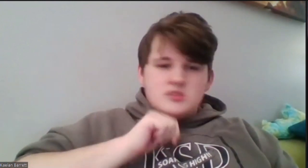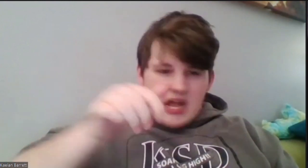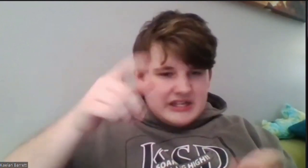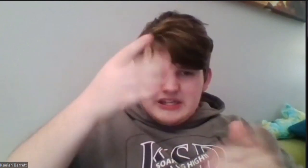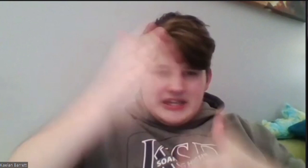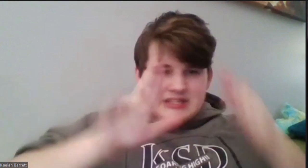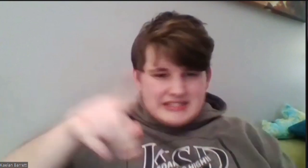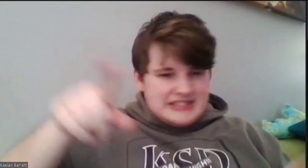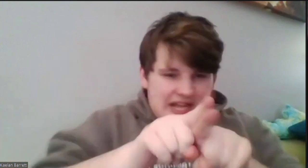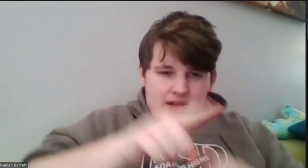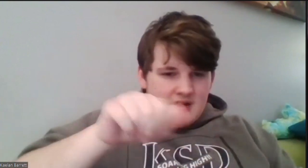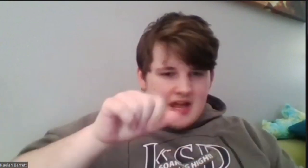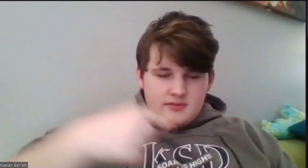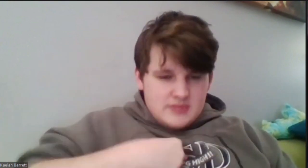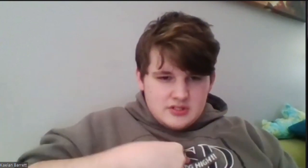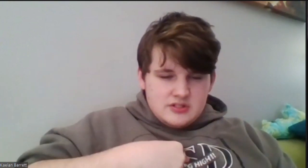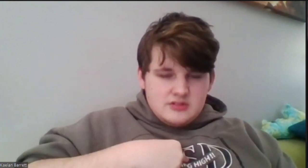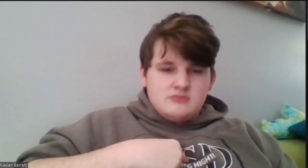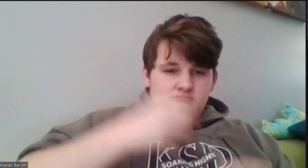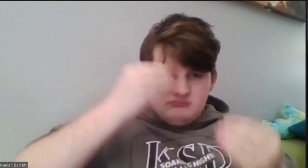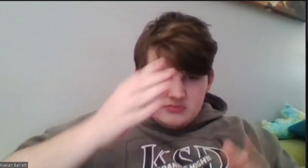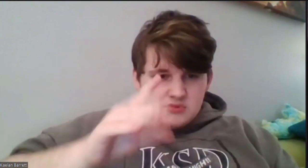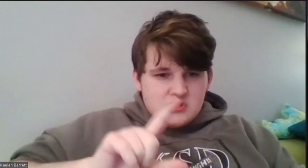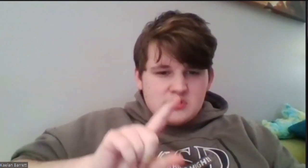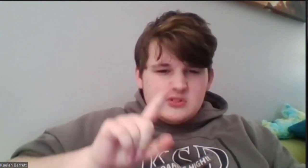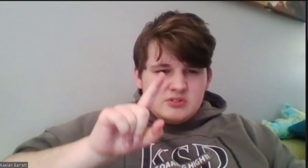And you will have to suffer your fate the same that I have.